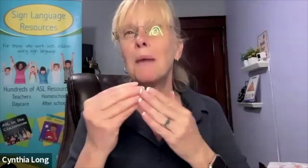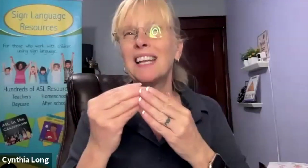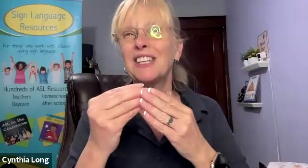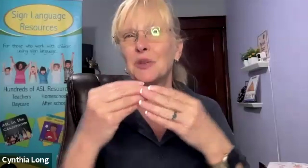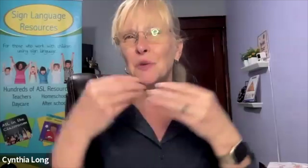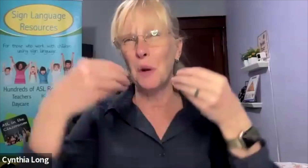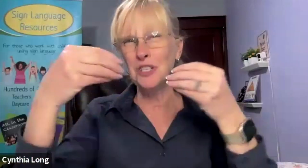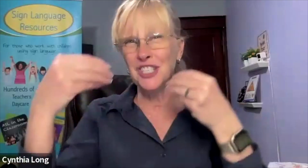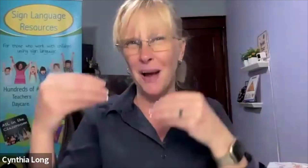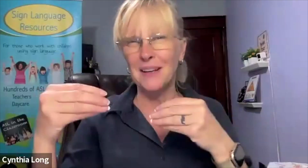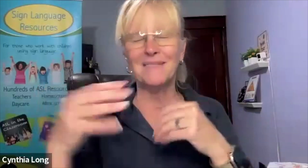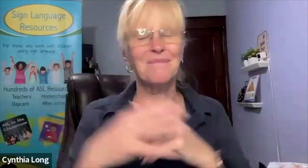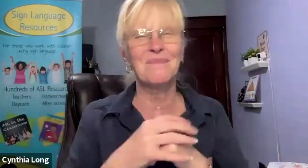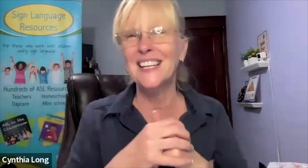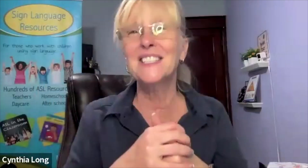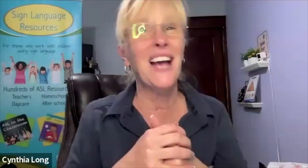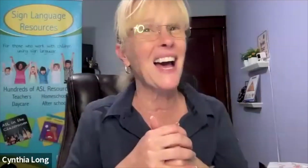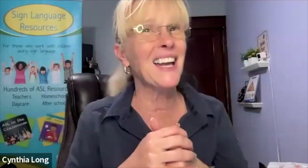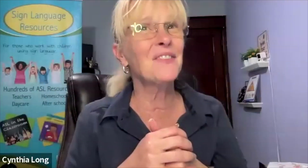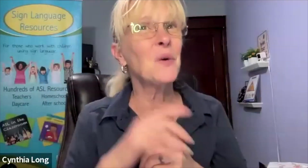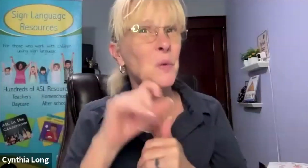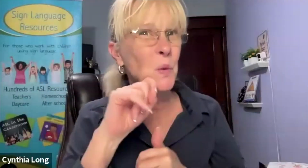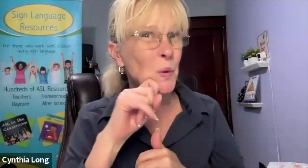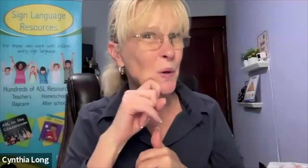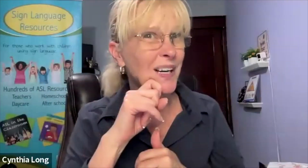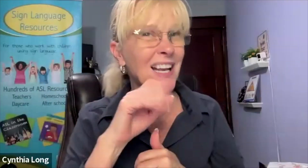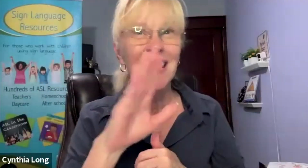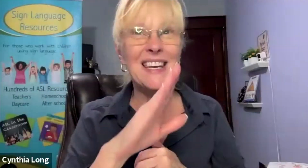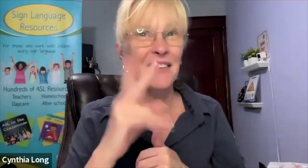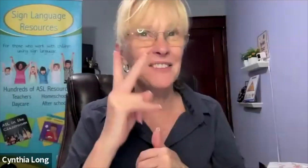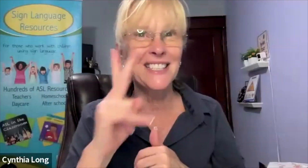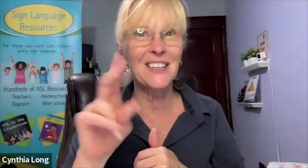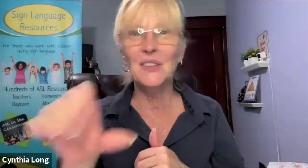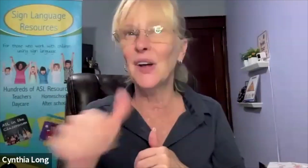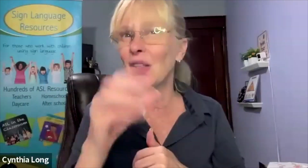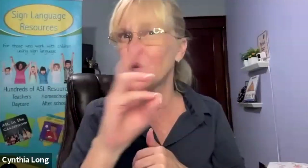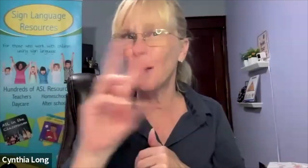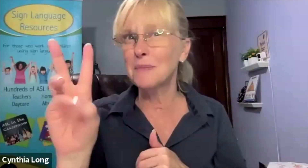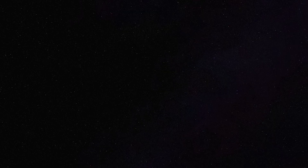money to go shopping. It's kind of cool and never seen it on other websites.